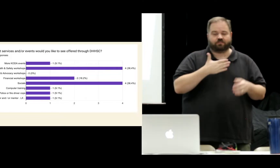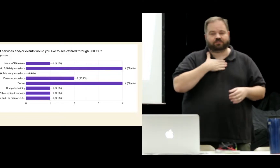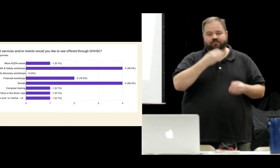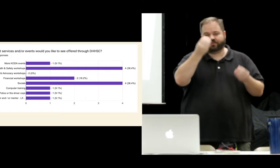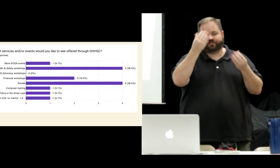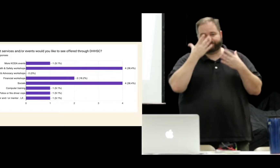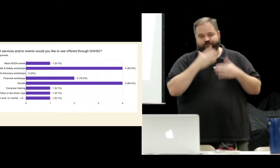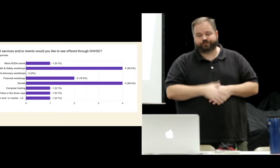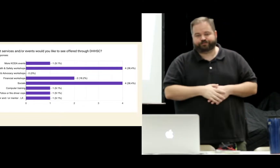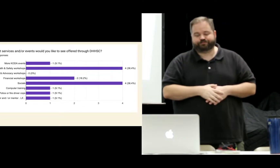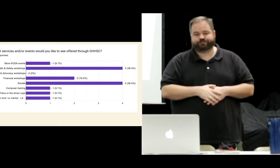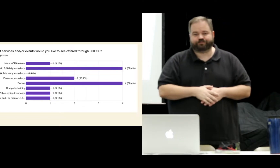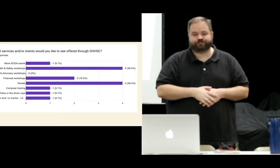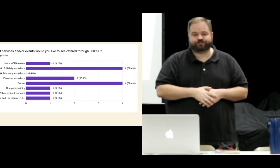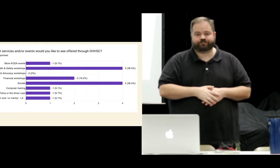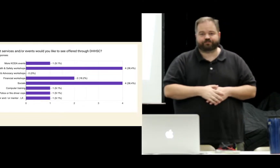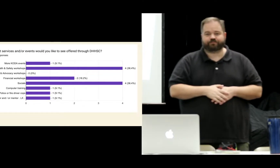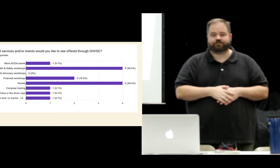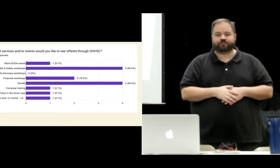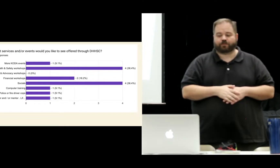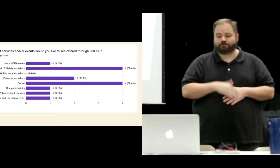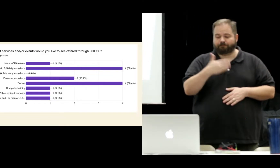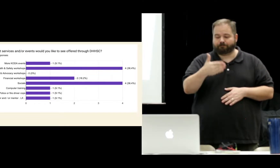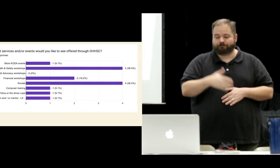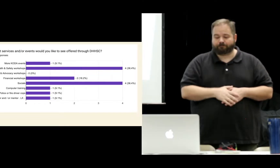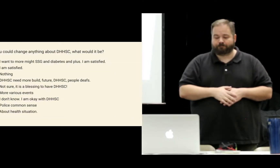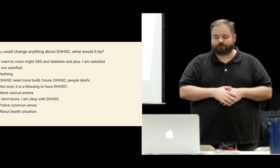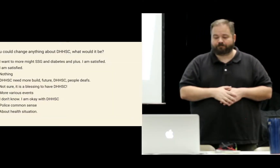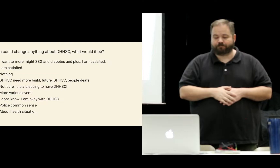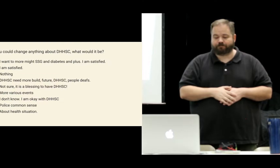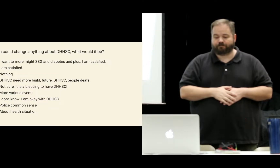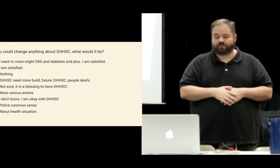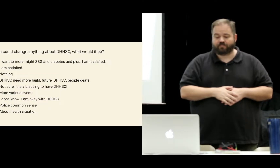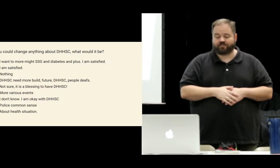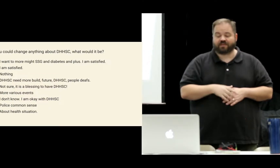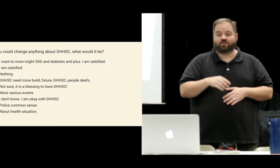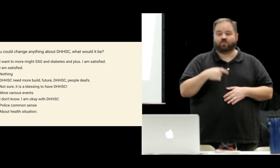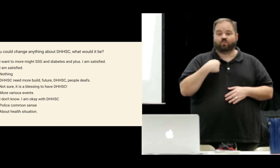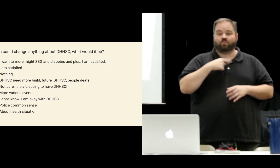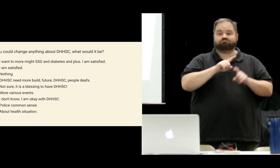And so by looking at this, we can know what else we can offer to meet the needs.